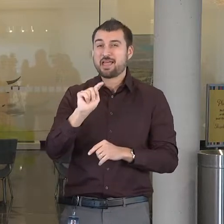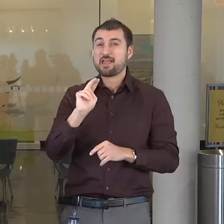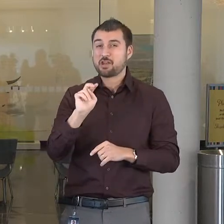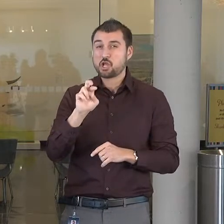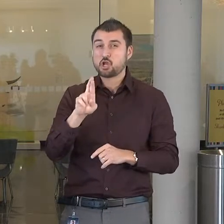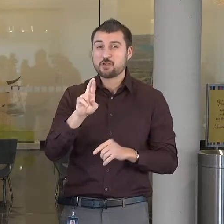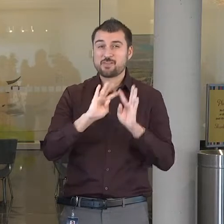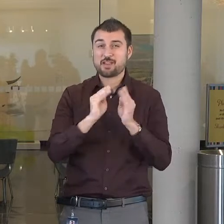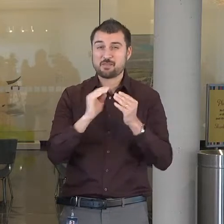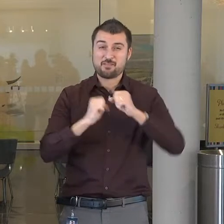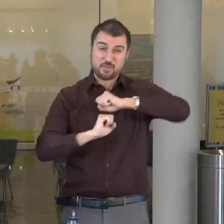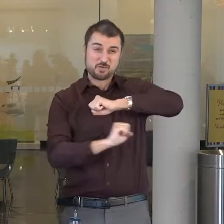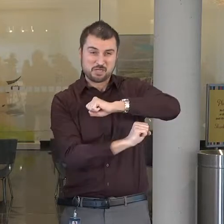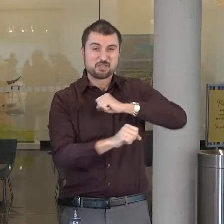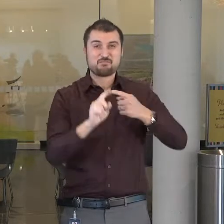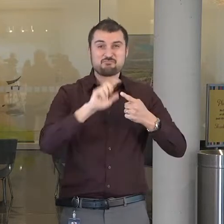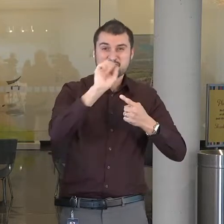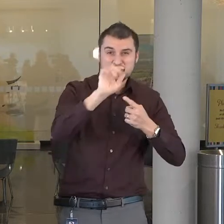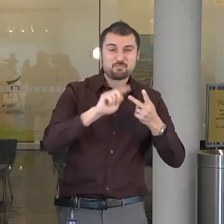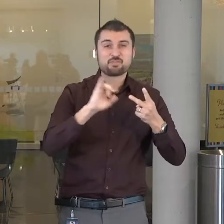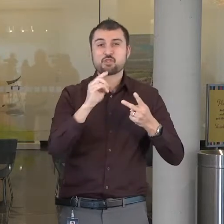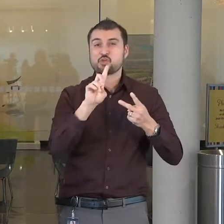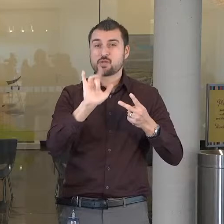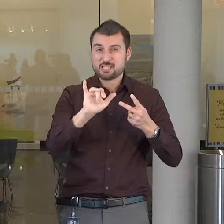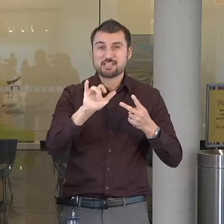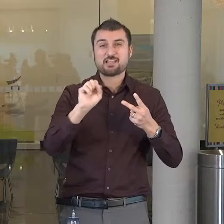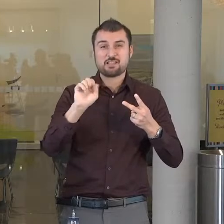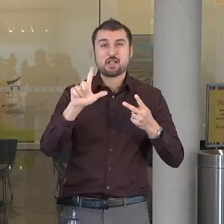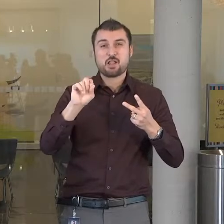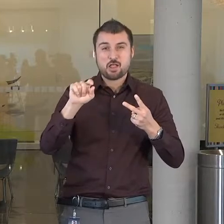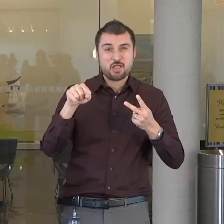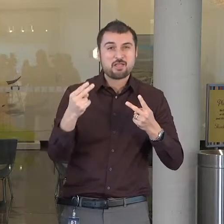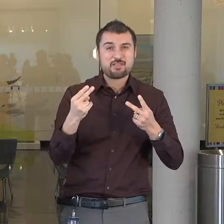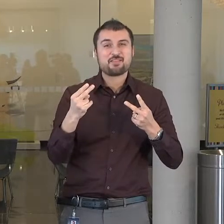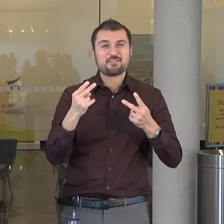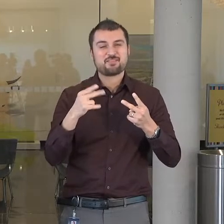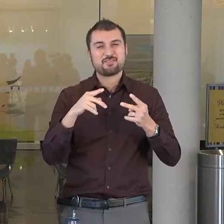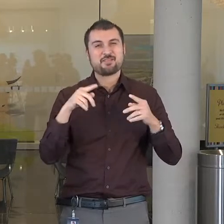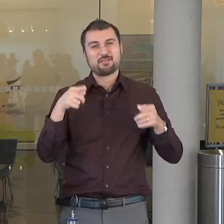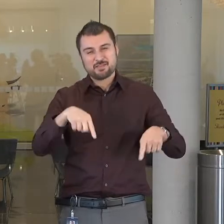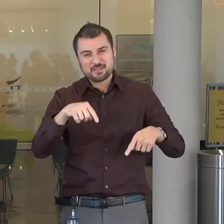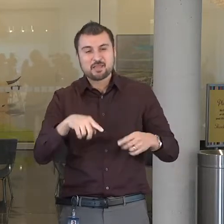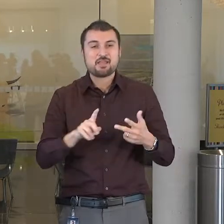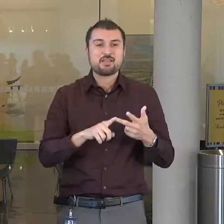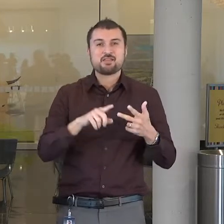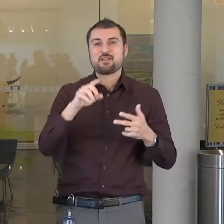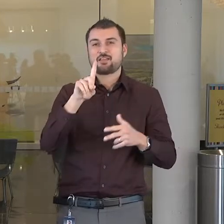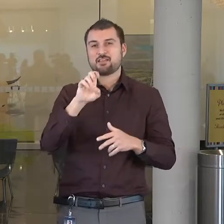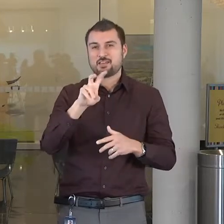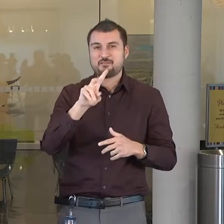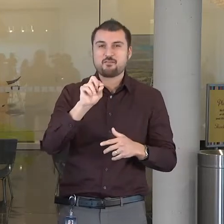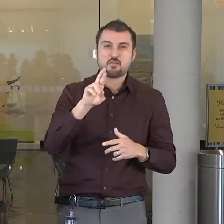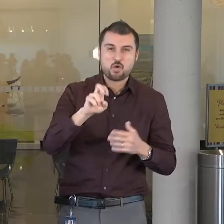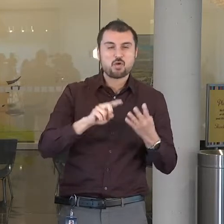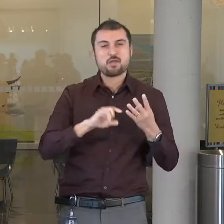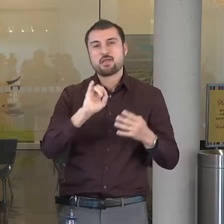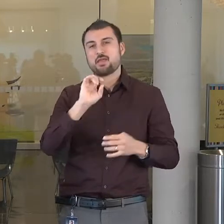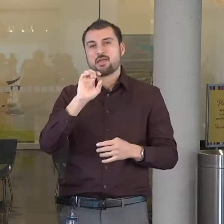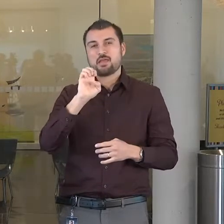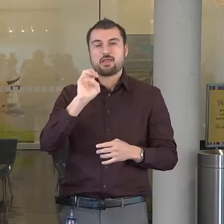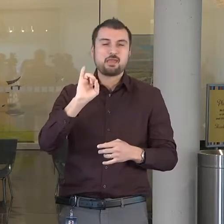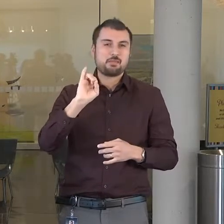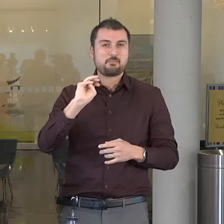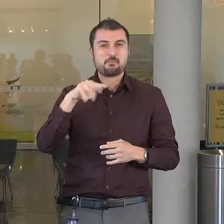Foundation, the Judy Slauson Family Exhibition Fund that's here at the Art Museum, the DeVore Foundation, Emprise Bank,